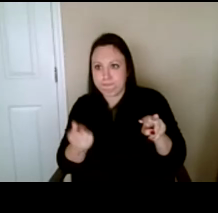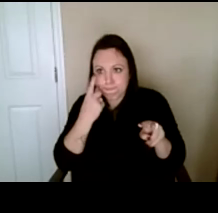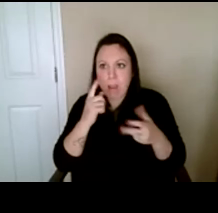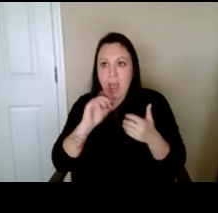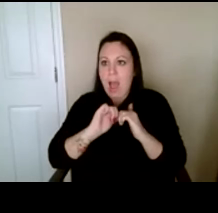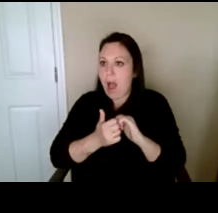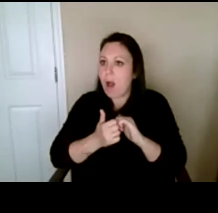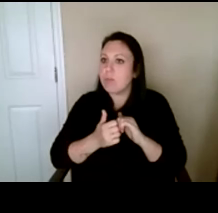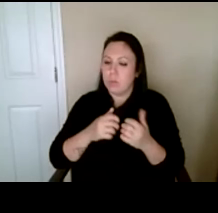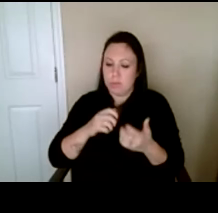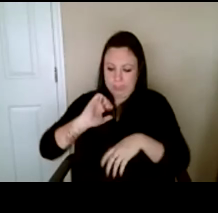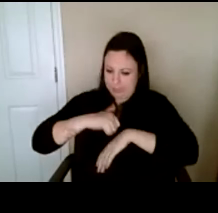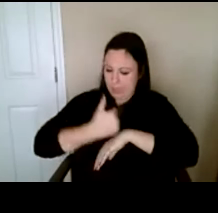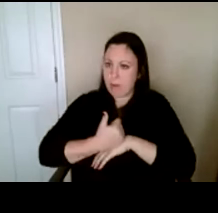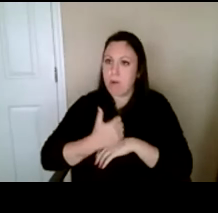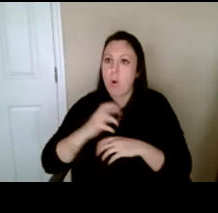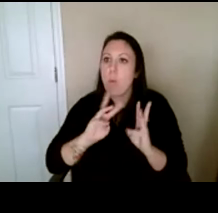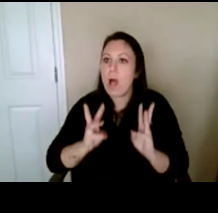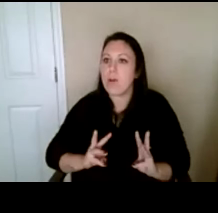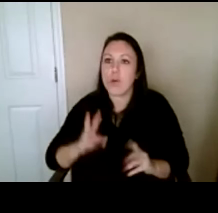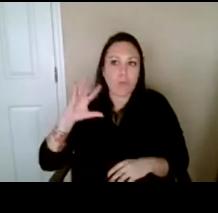radios.